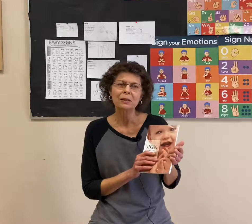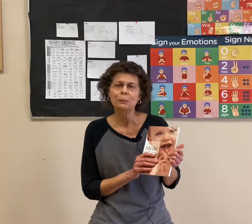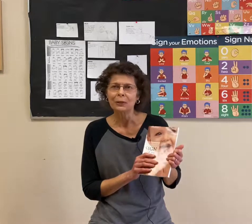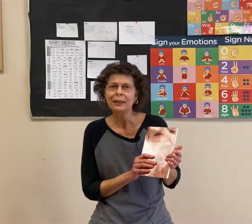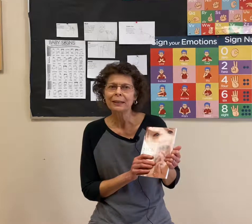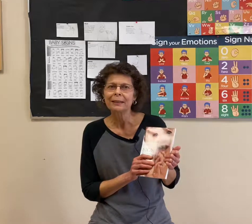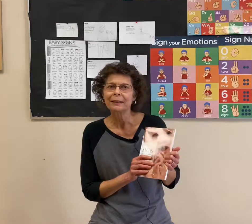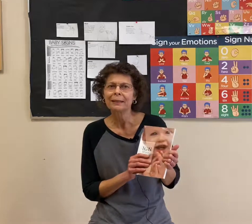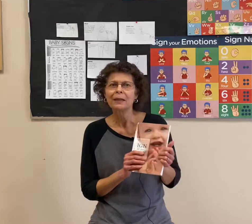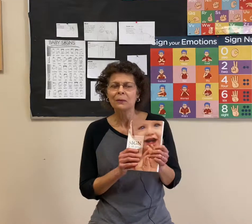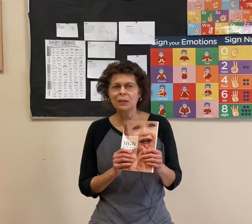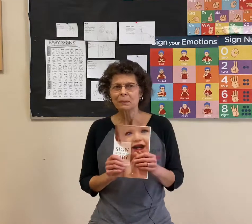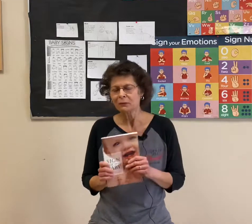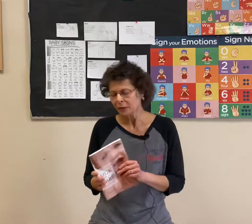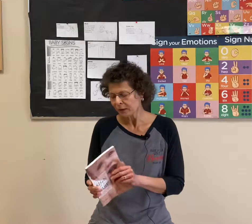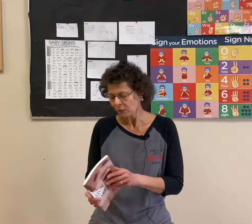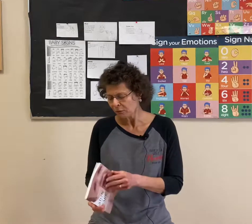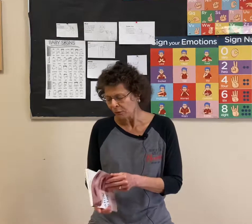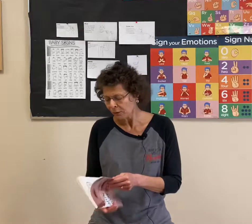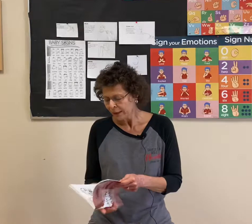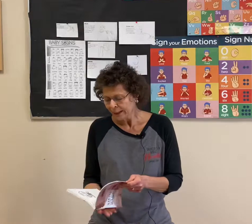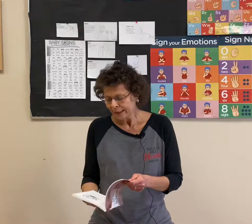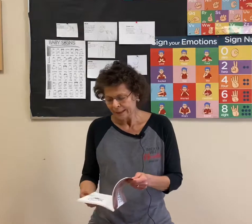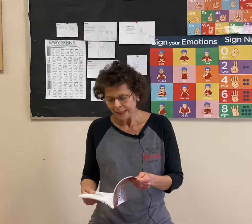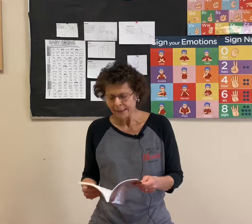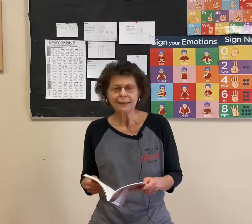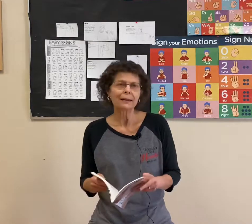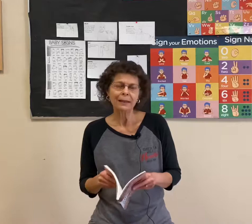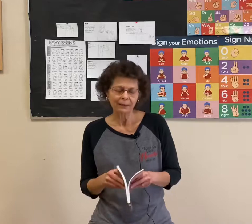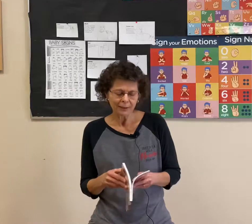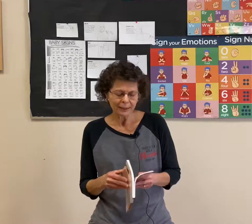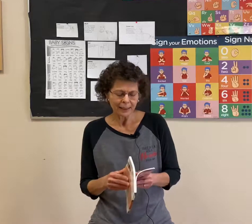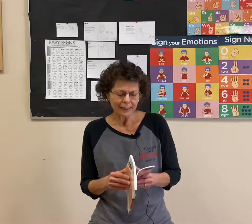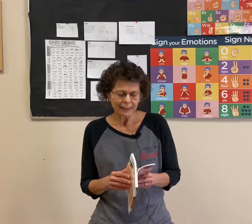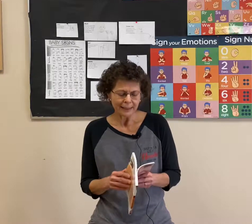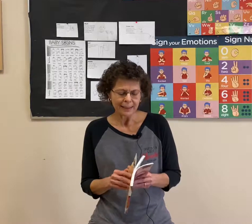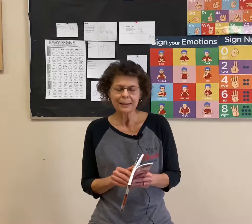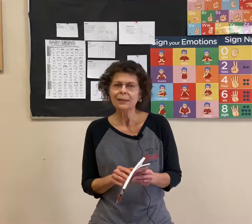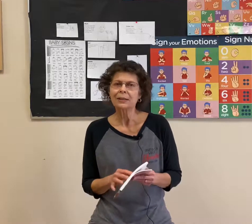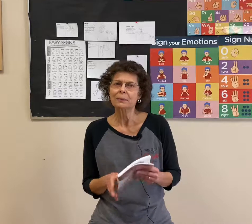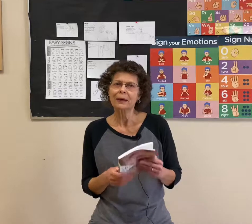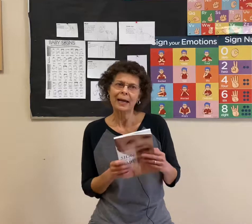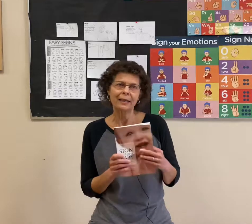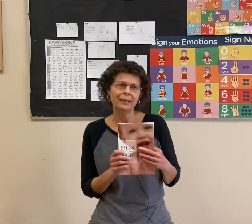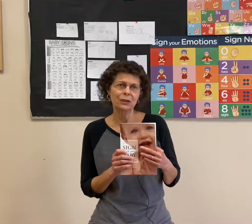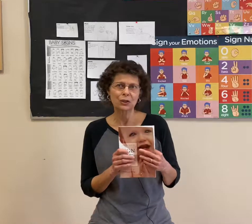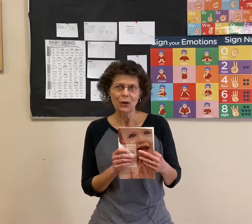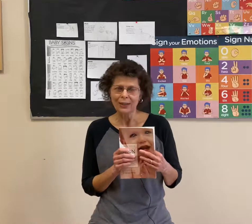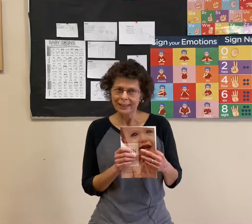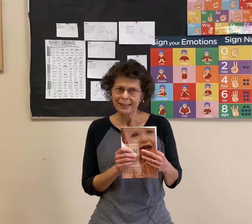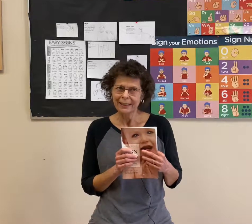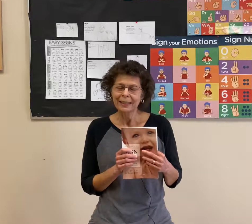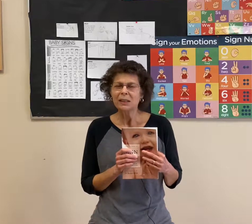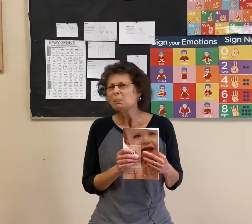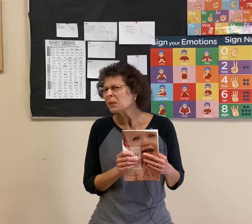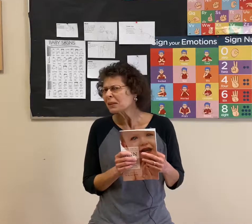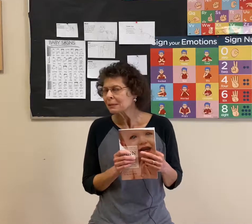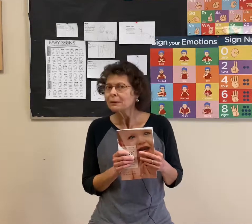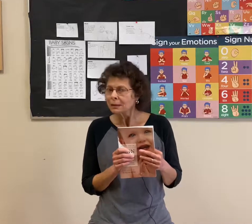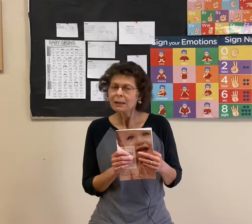book, which has been very helpful. It has a lot of the signs in it and talks about how to get started. This book is kind of old